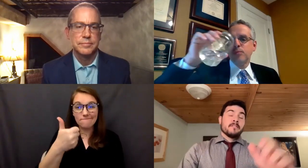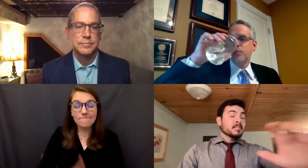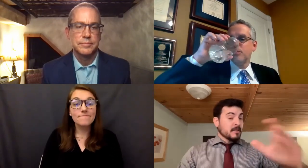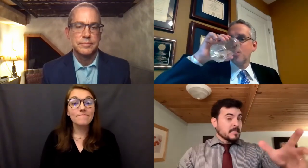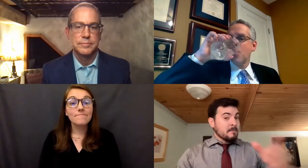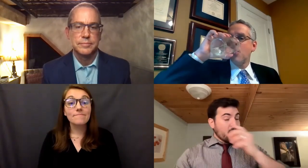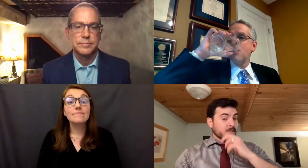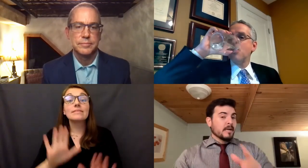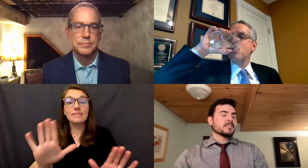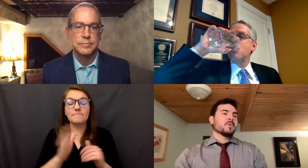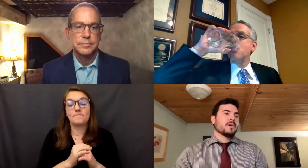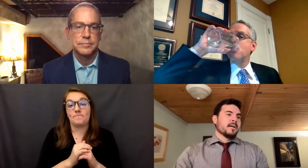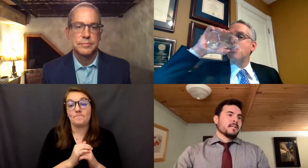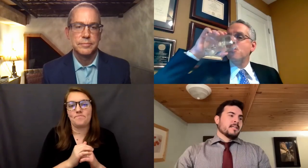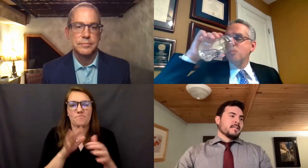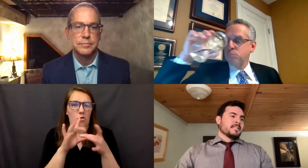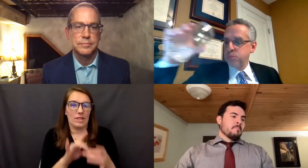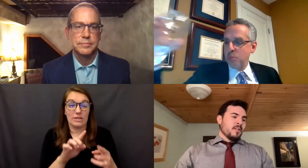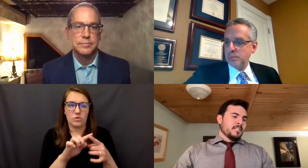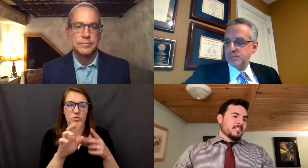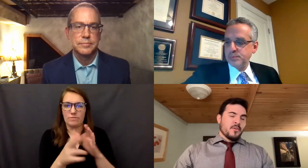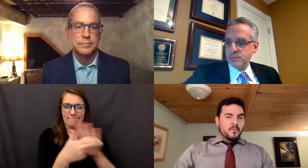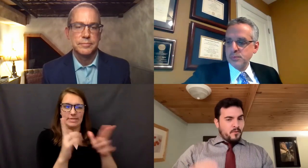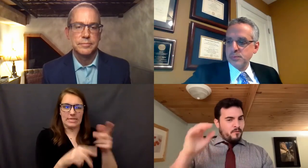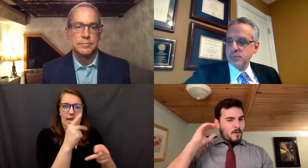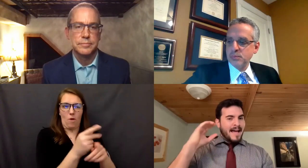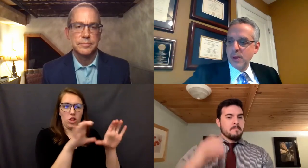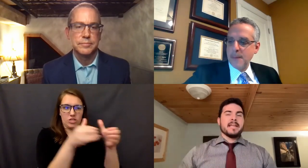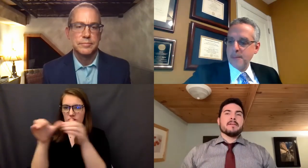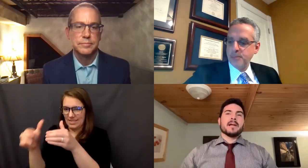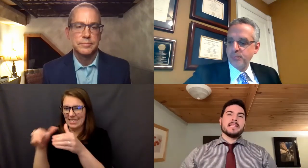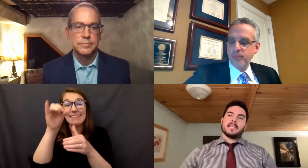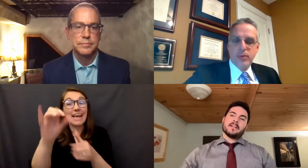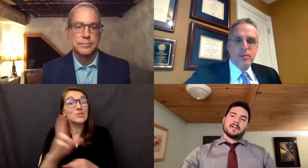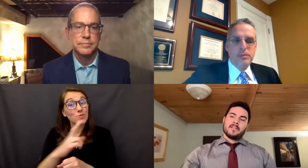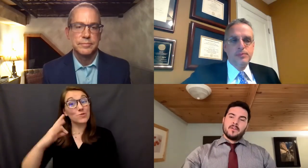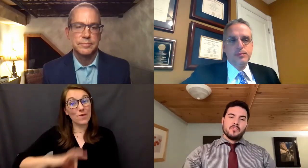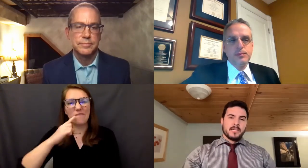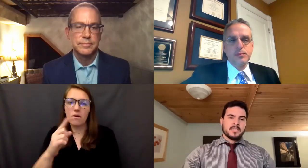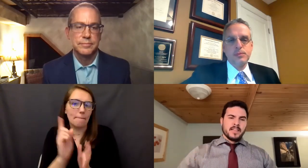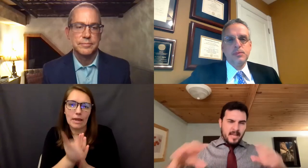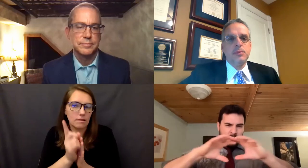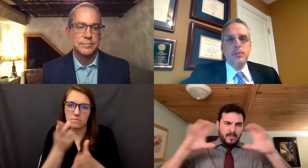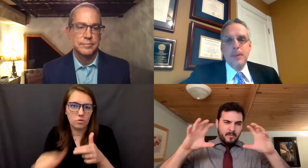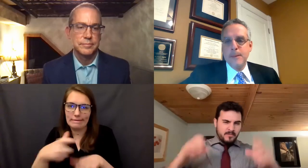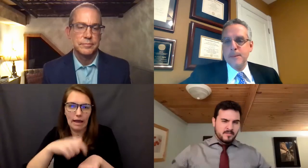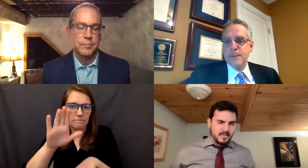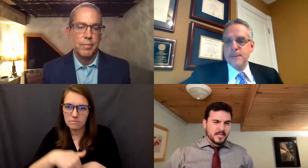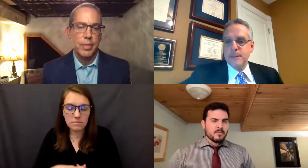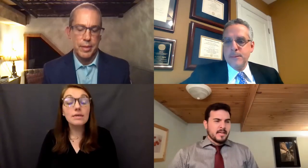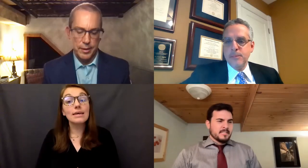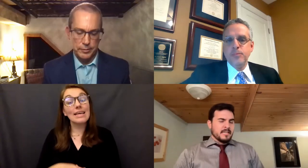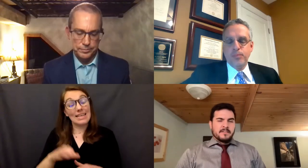So a confession about the typology, right? So typologies are useful for about a minute, right? They're useful because they help you